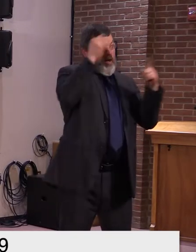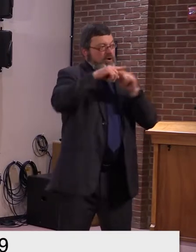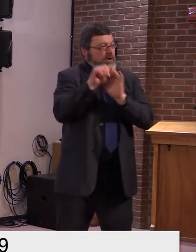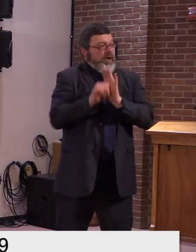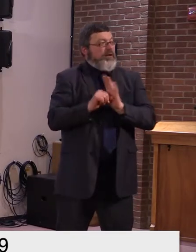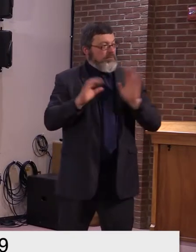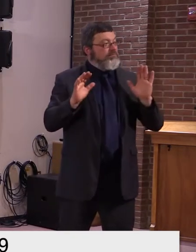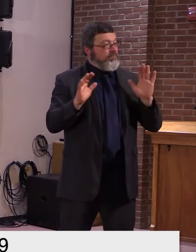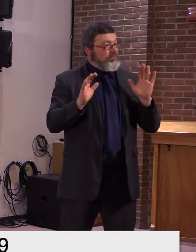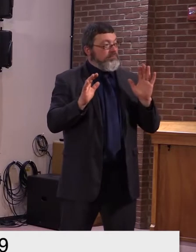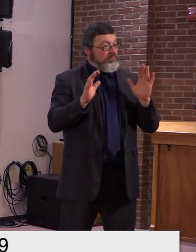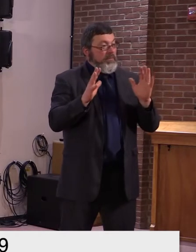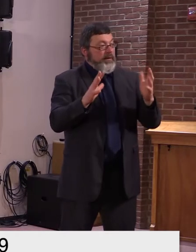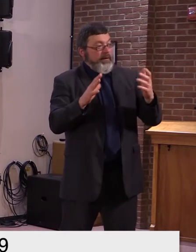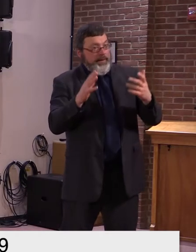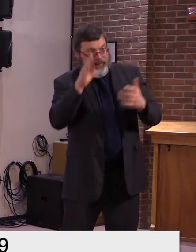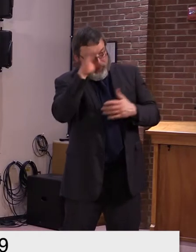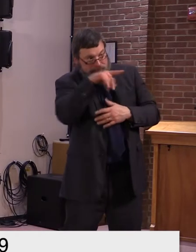through the financial